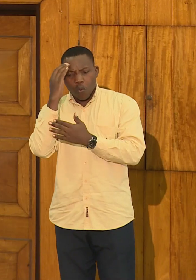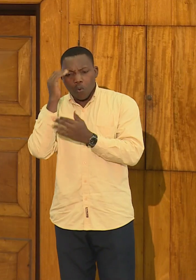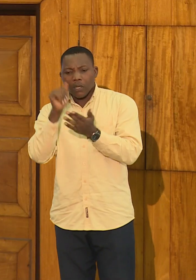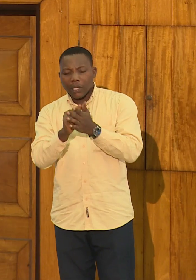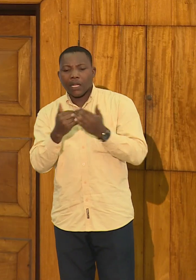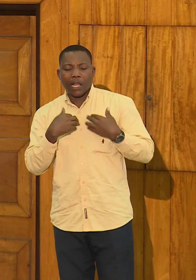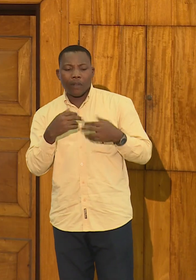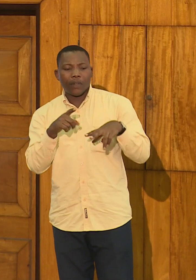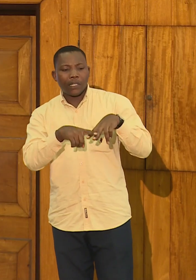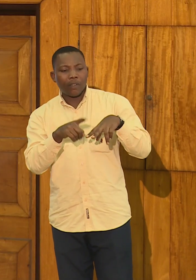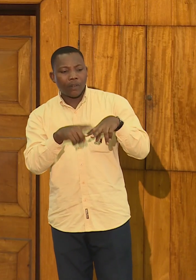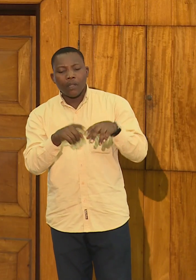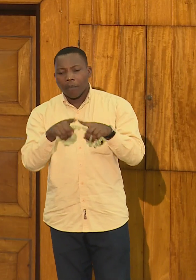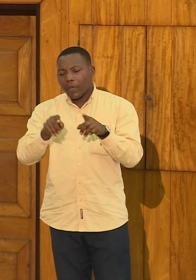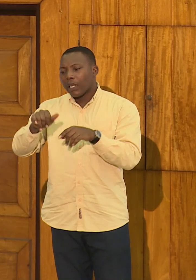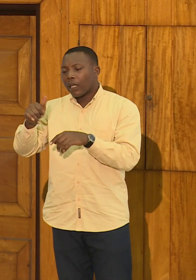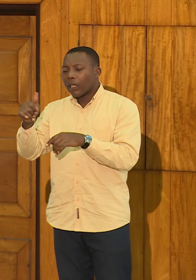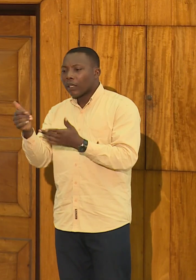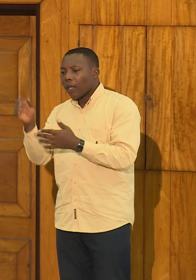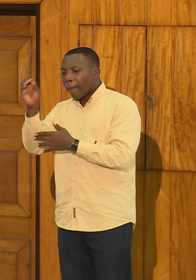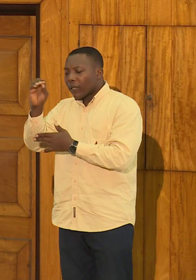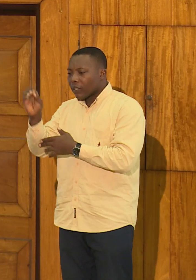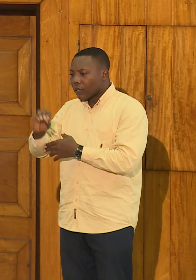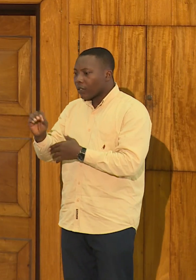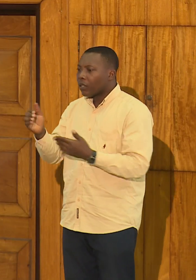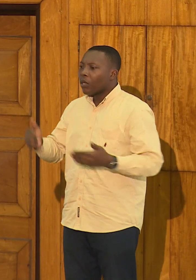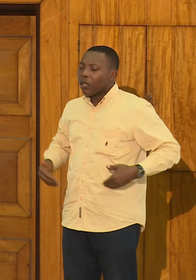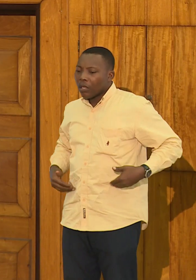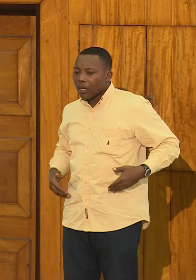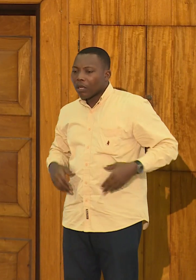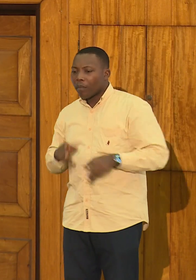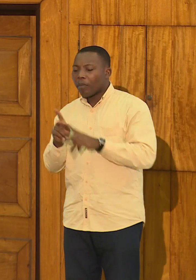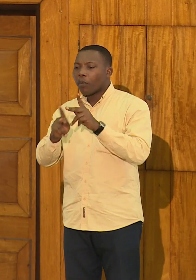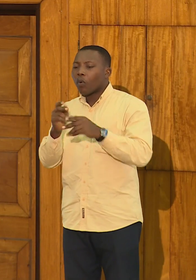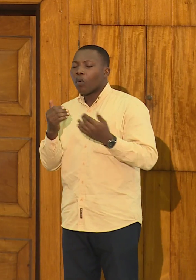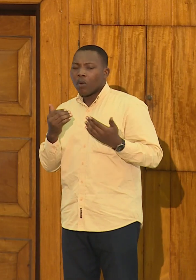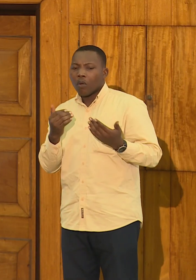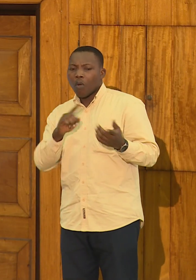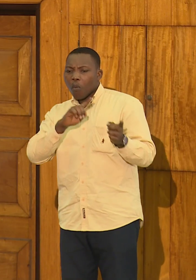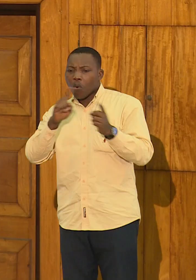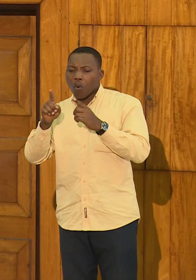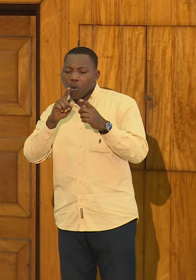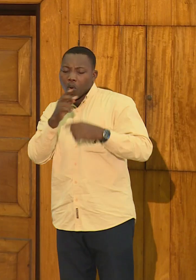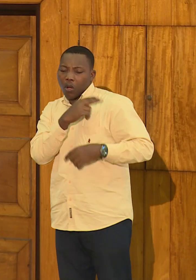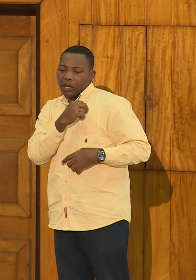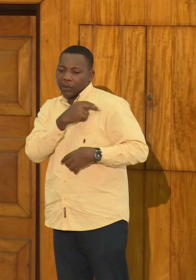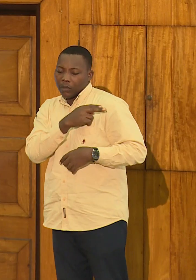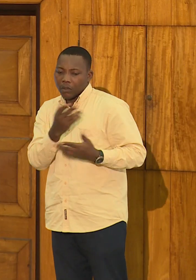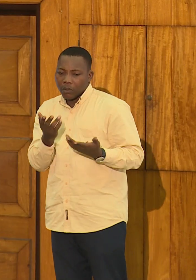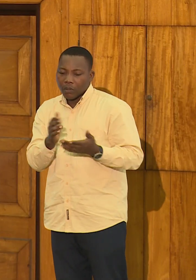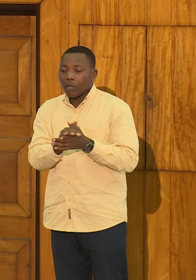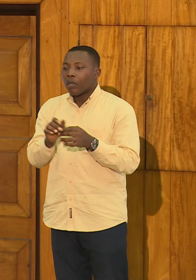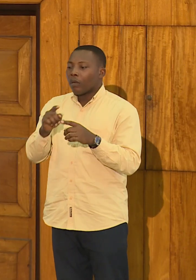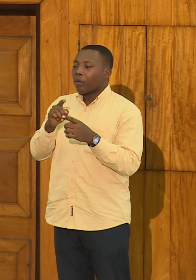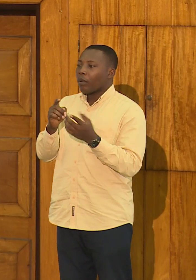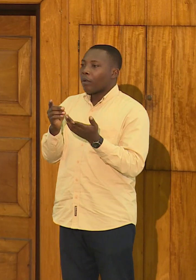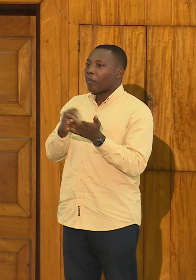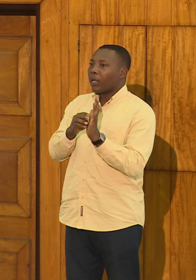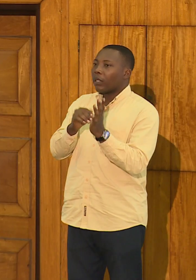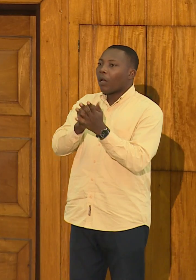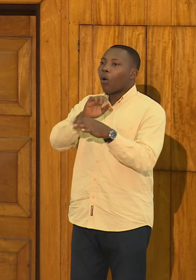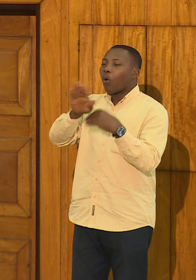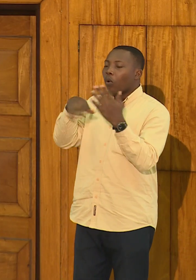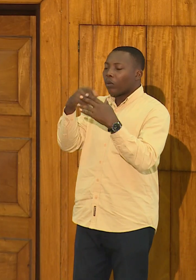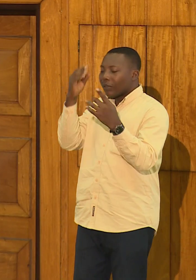62% of children and young people living with HIV accessed antiretroviral therapy, falling short of the optimal target